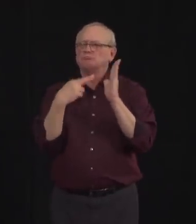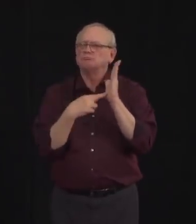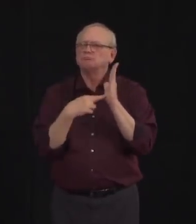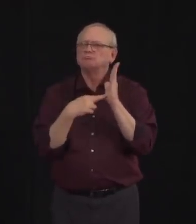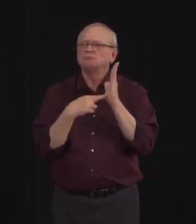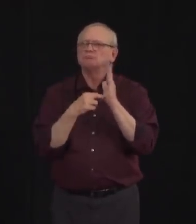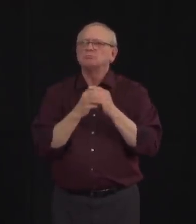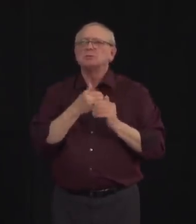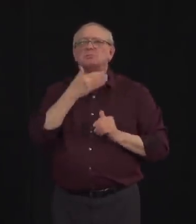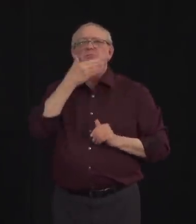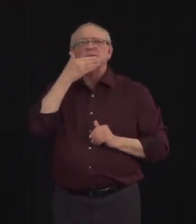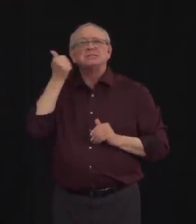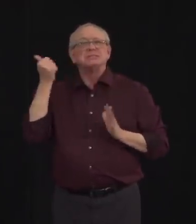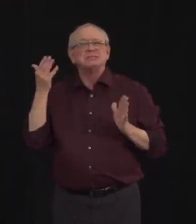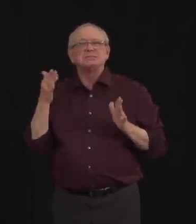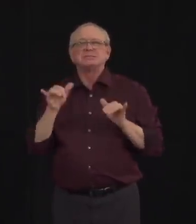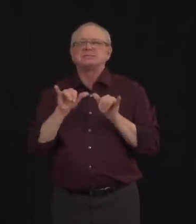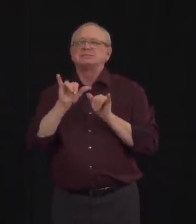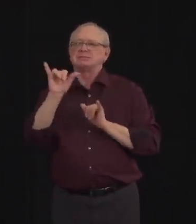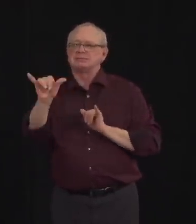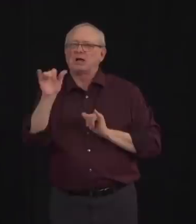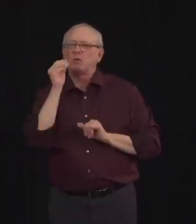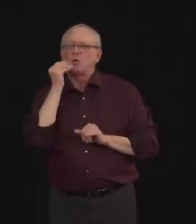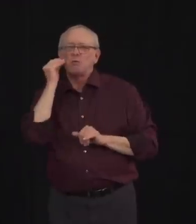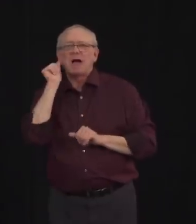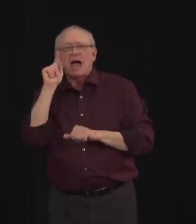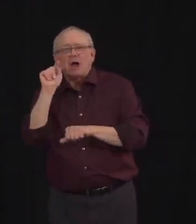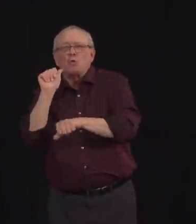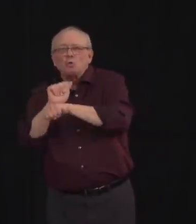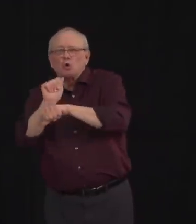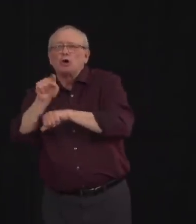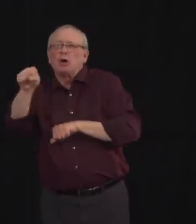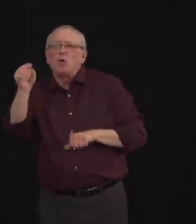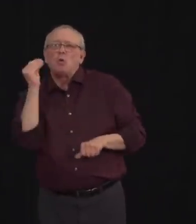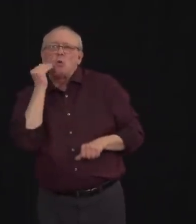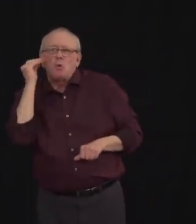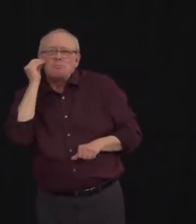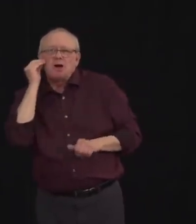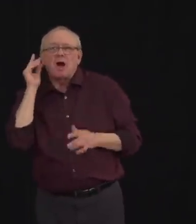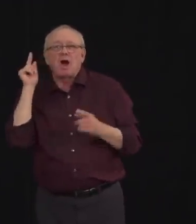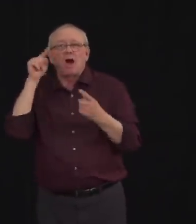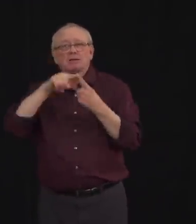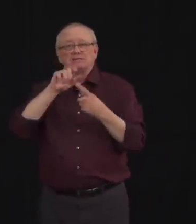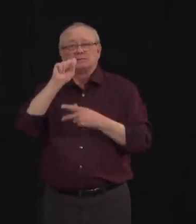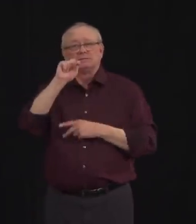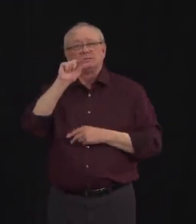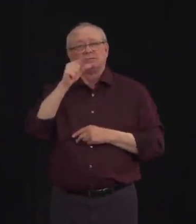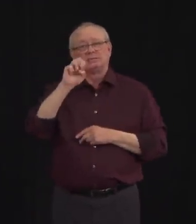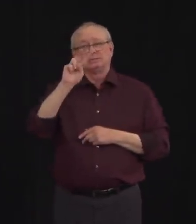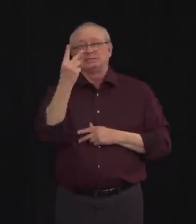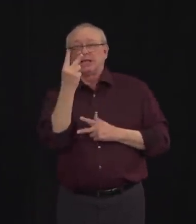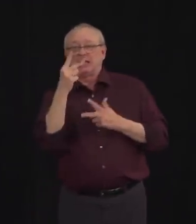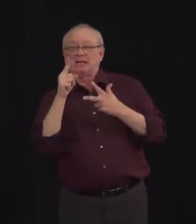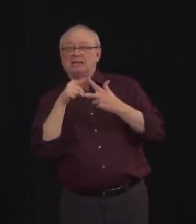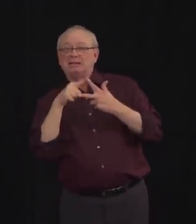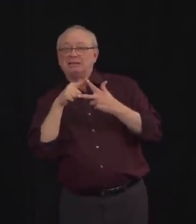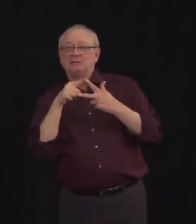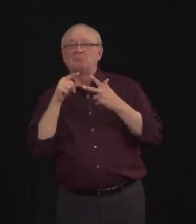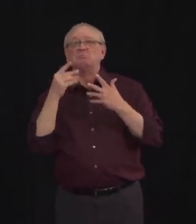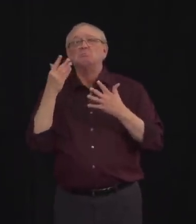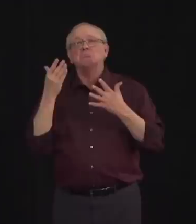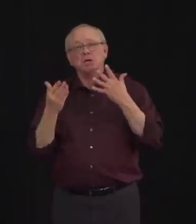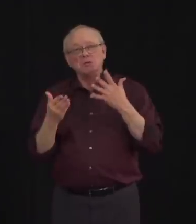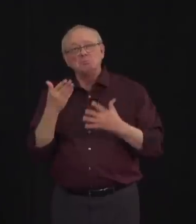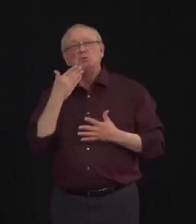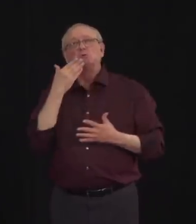relaunch. For businesses looking for information on how to protect their staff and the public, please consult the workplace